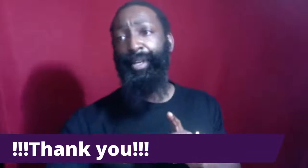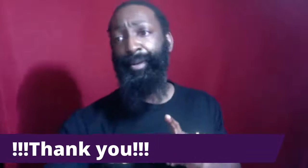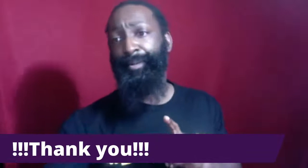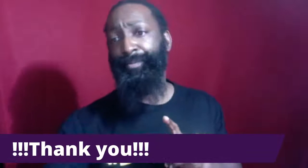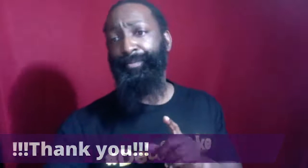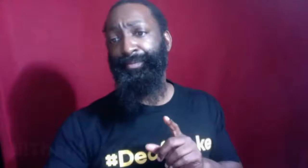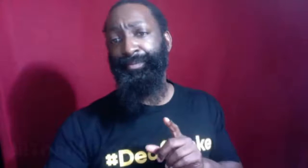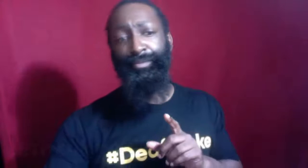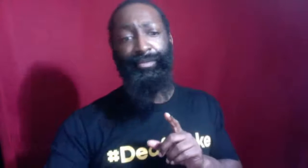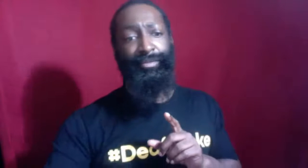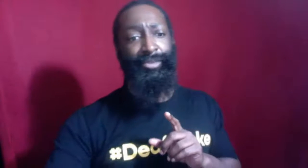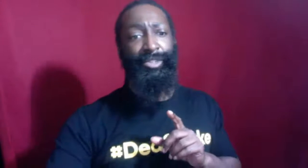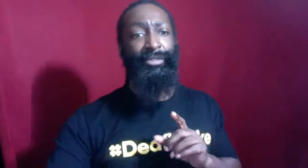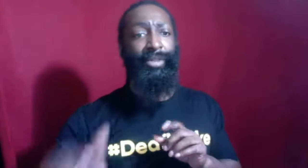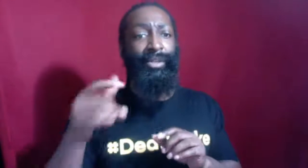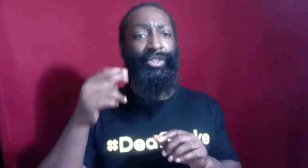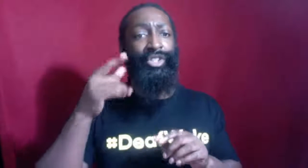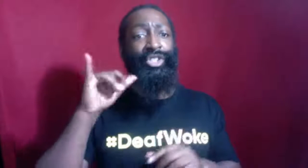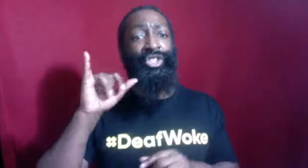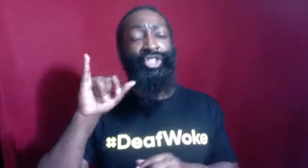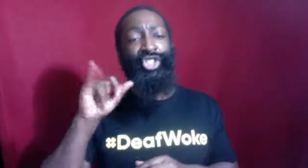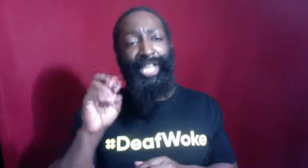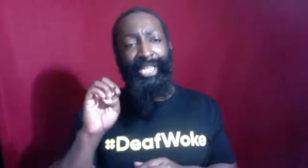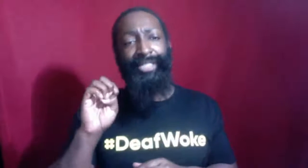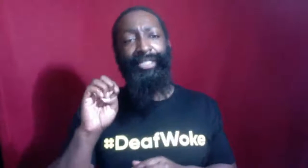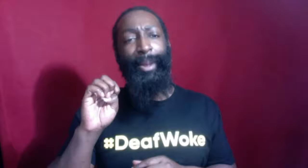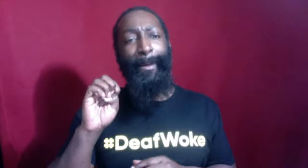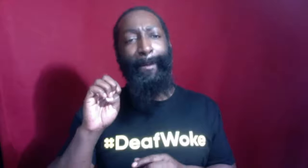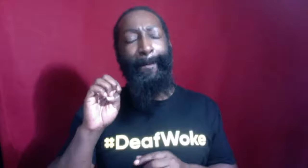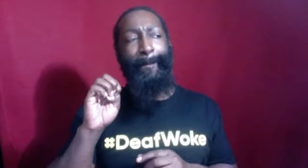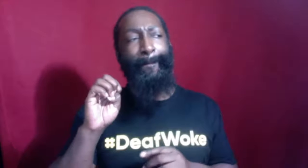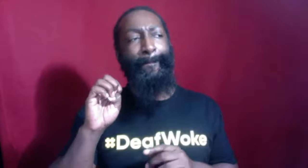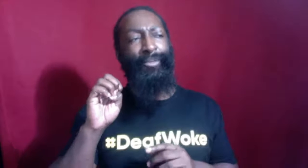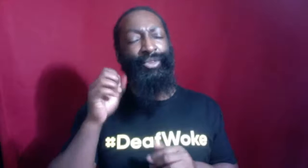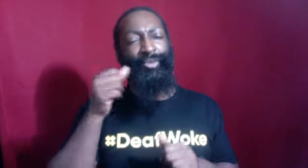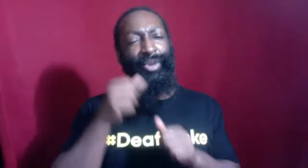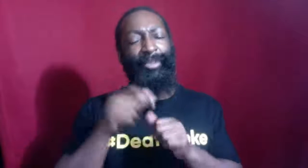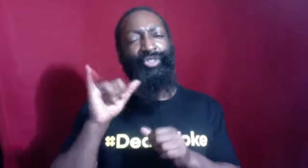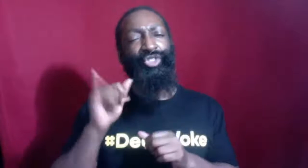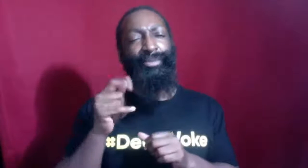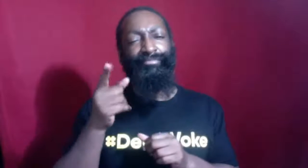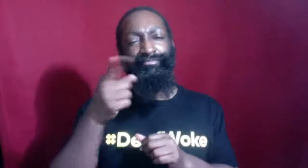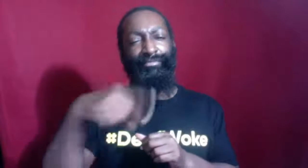Now, remember, give yourself permission to listen to yourself.